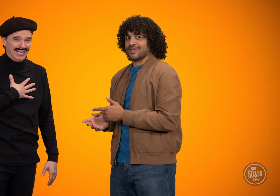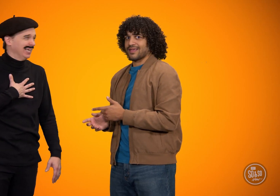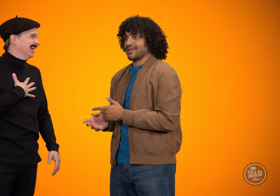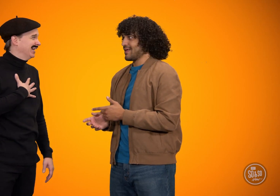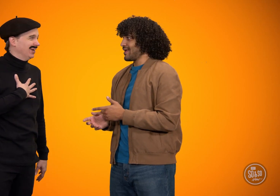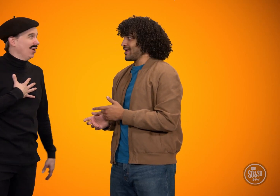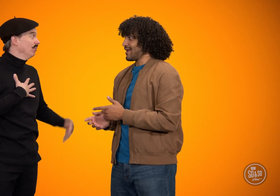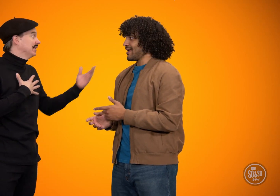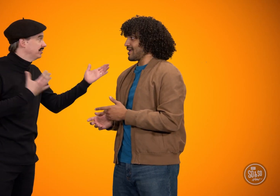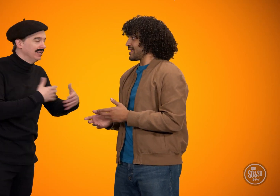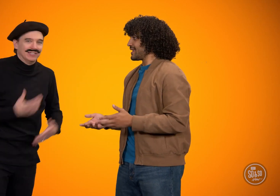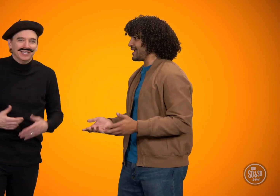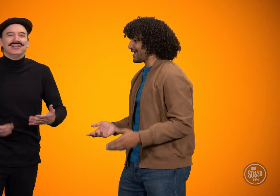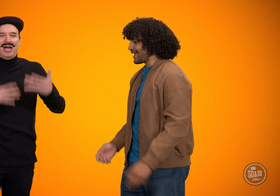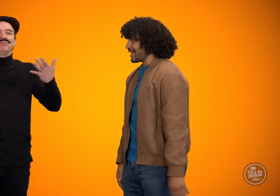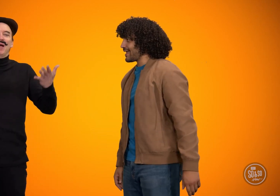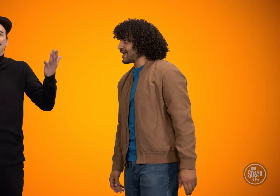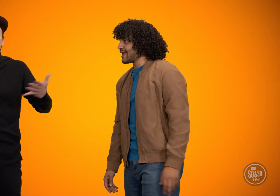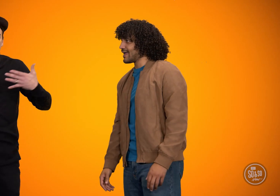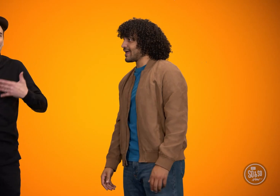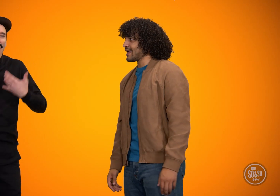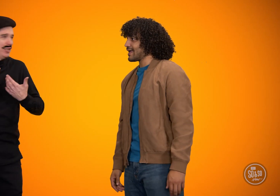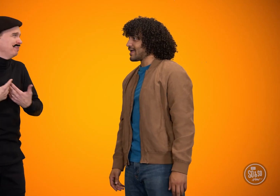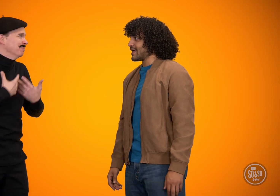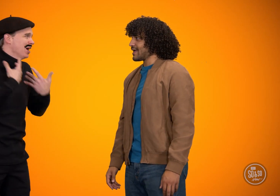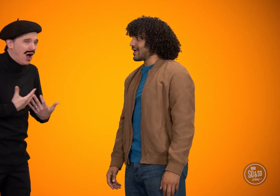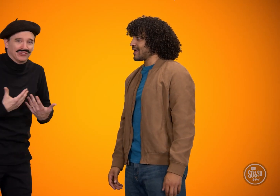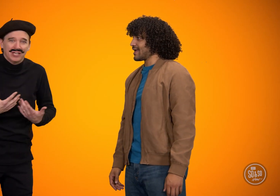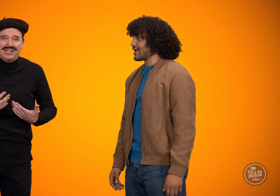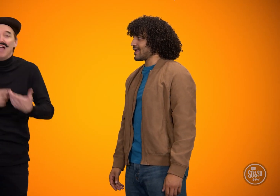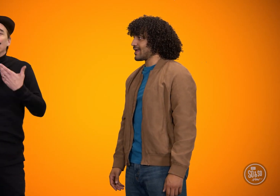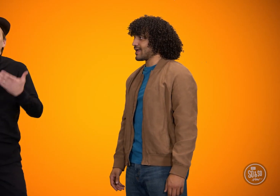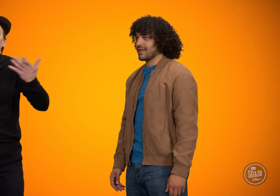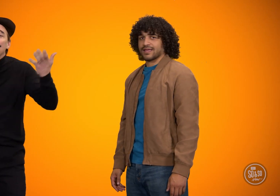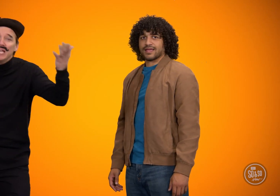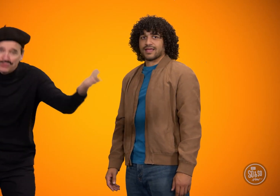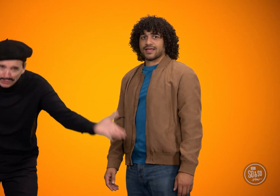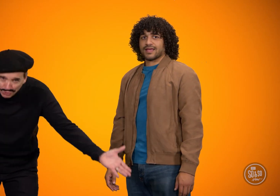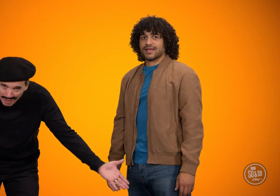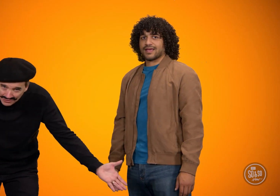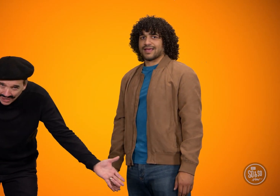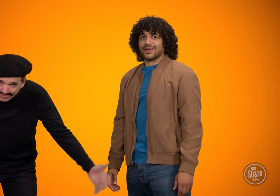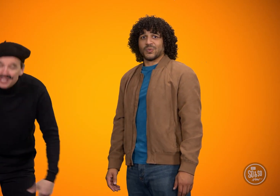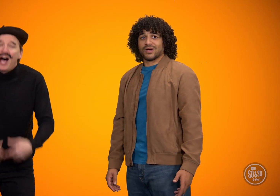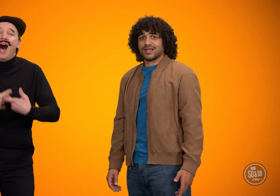I all right sometimes I get so caught up in my art I forget to introduce myself